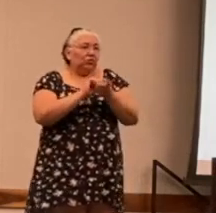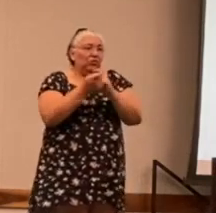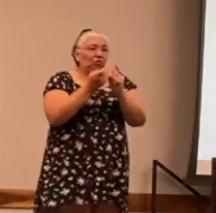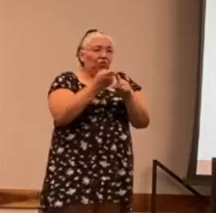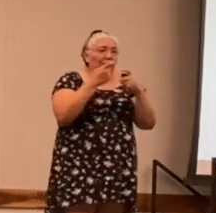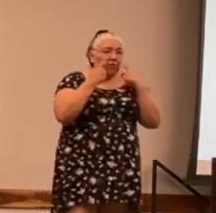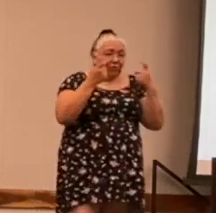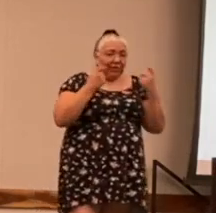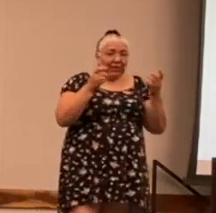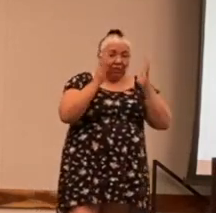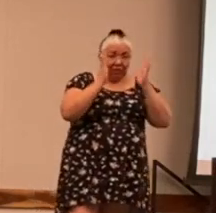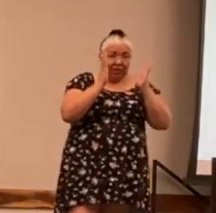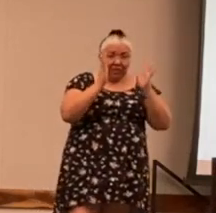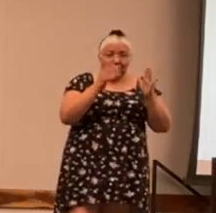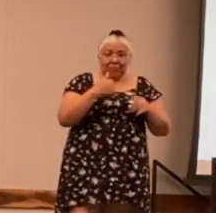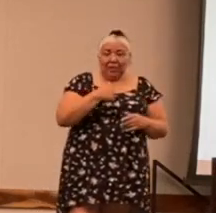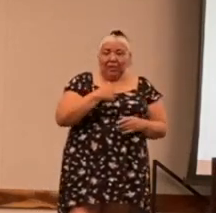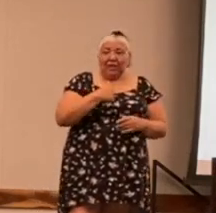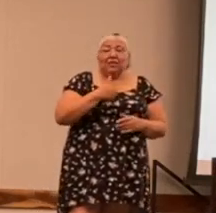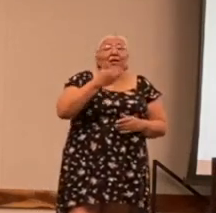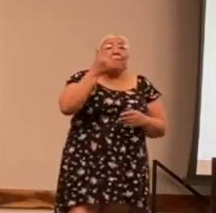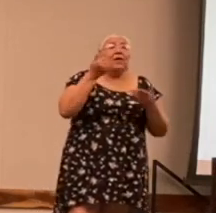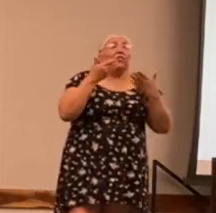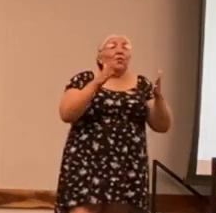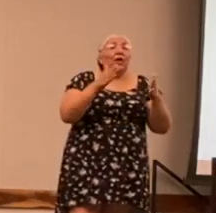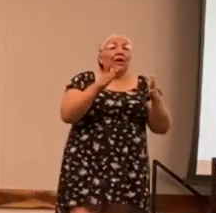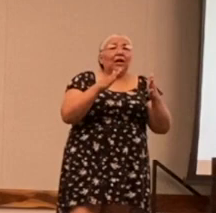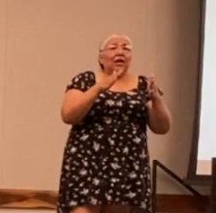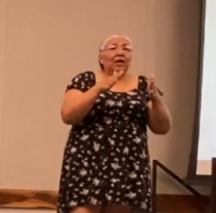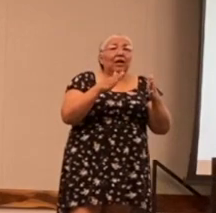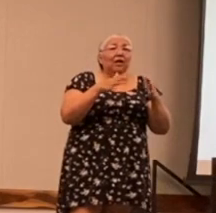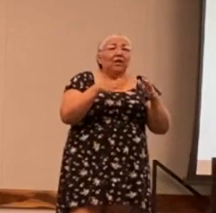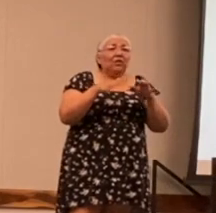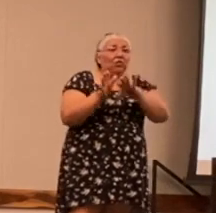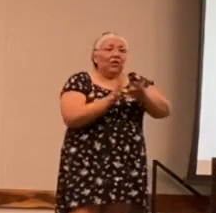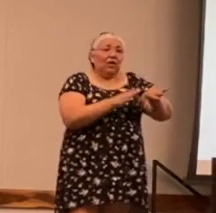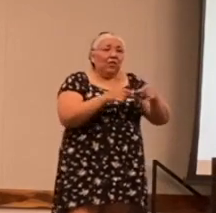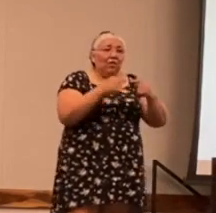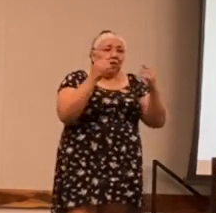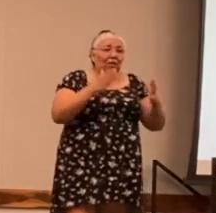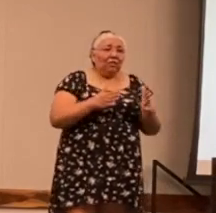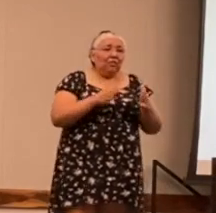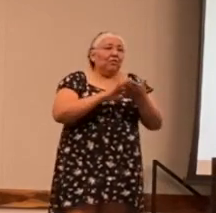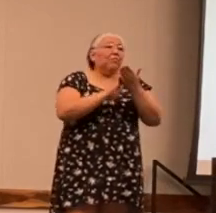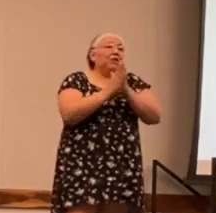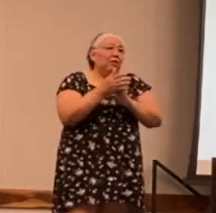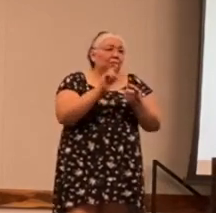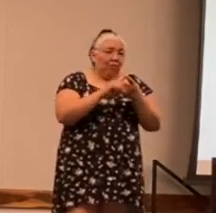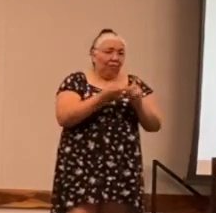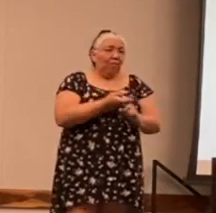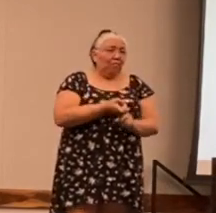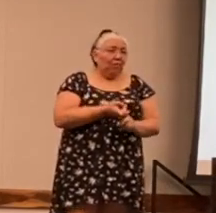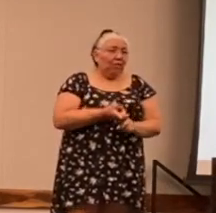Listen to me, listen. The best way to get rid of enemies is to turn them into friends.